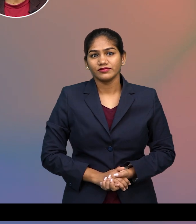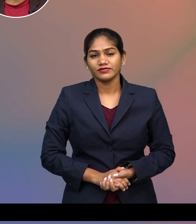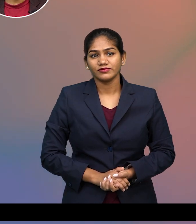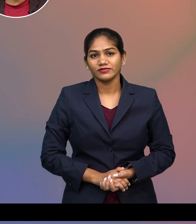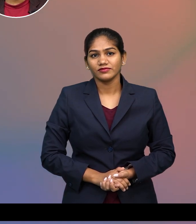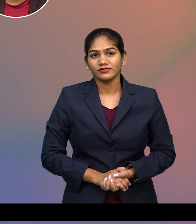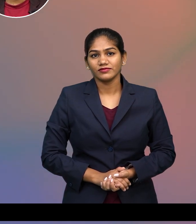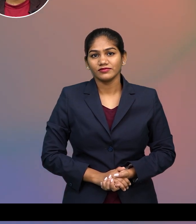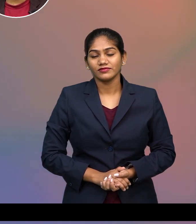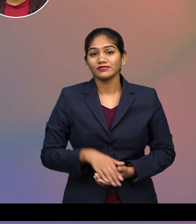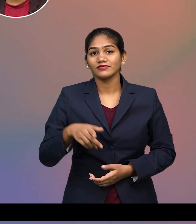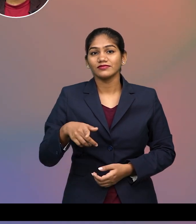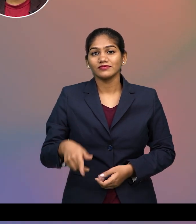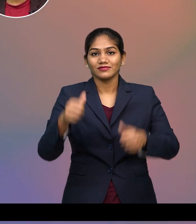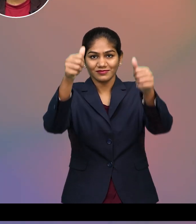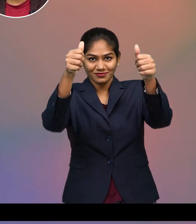As a result,